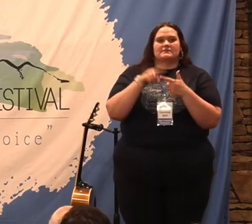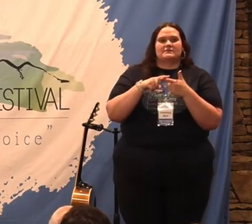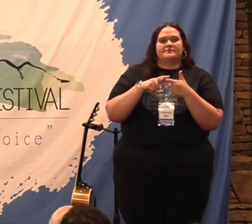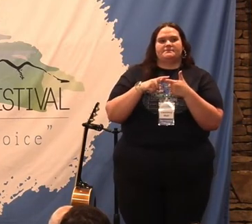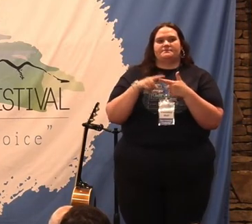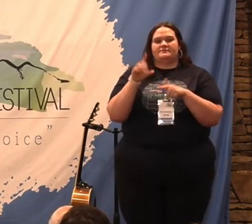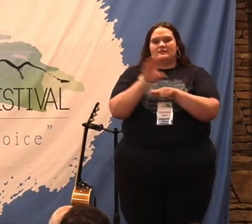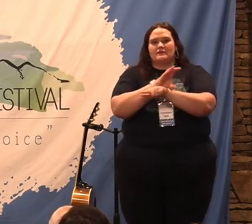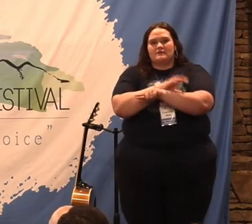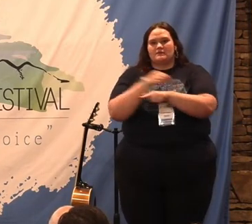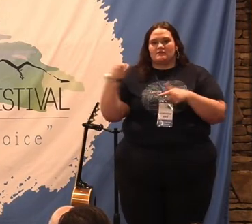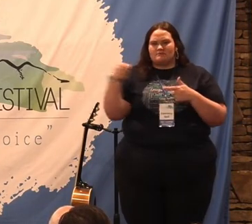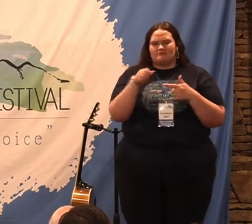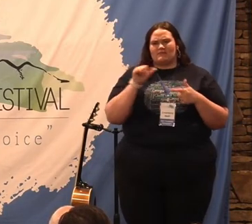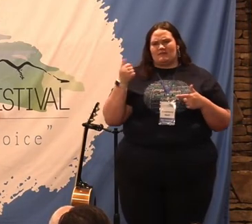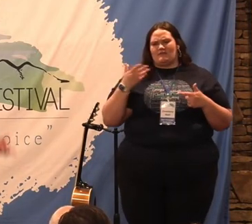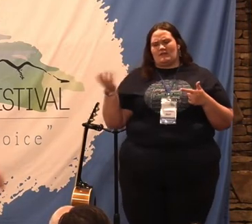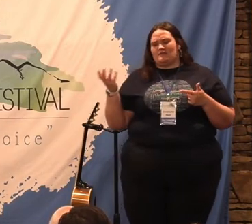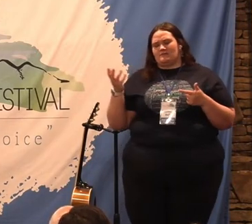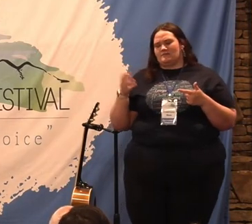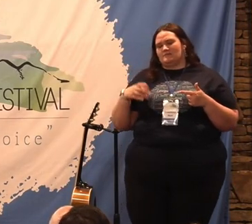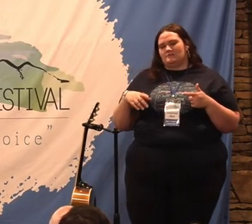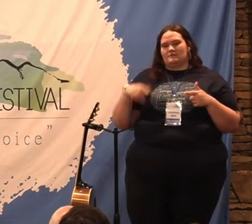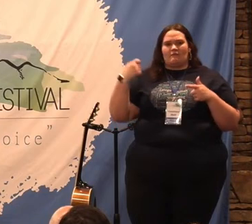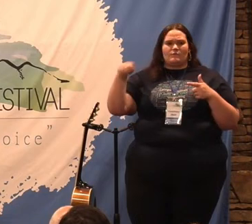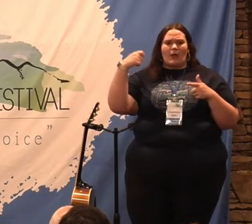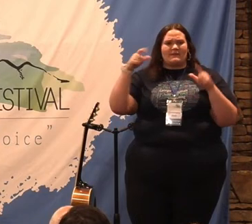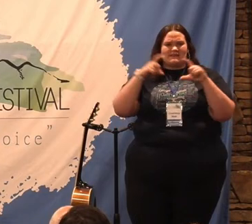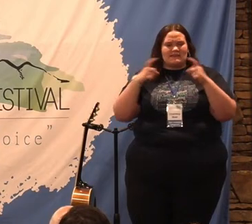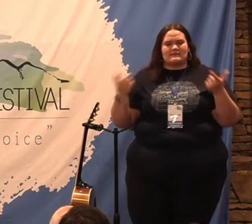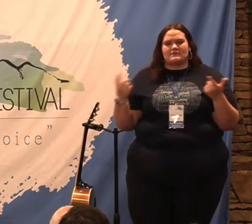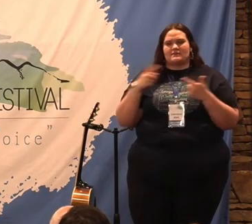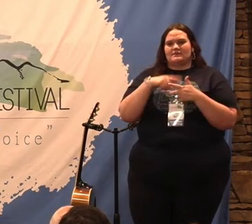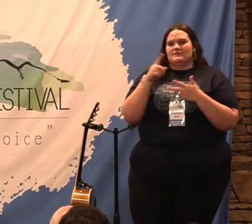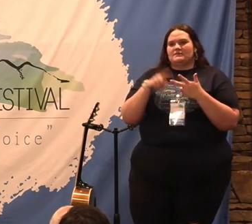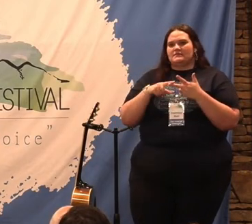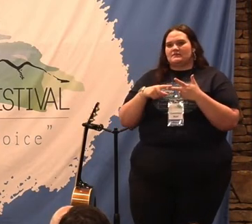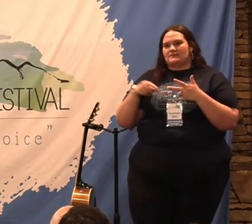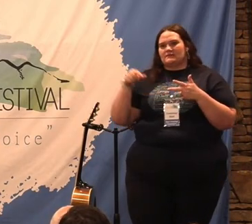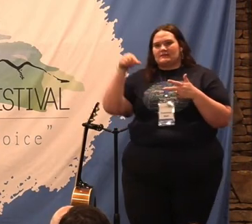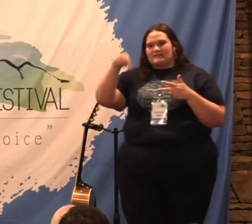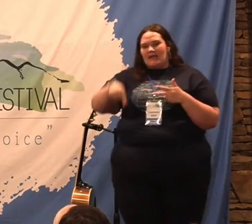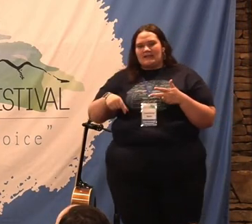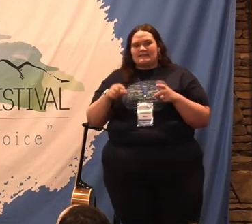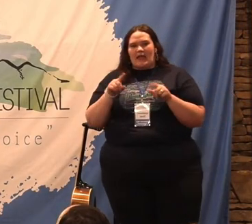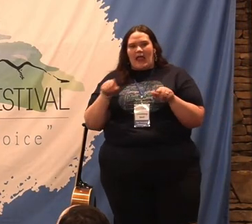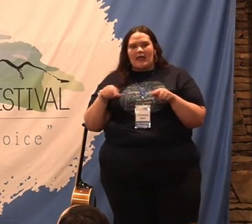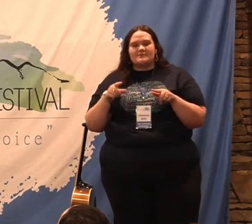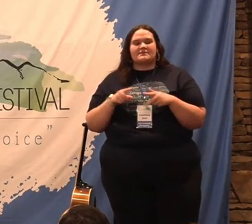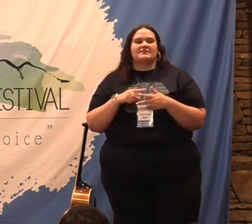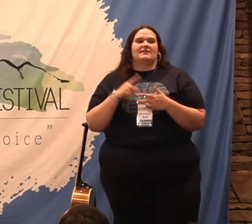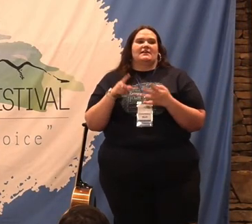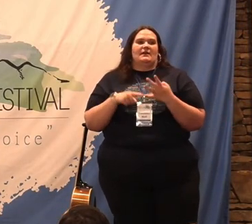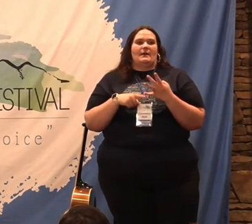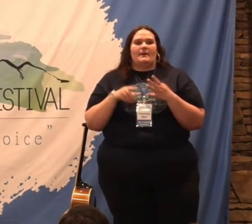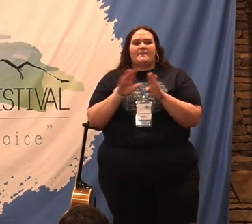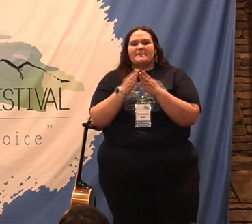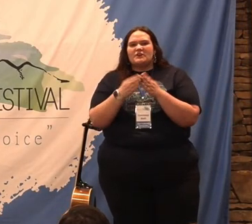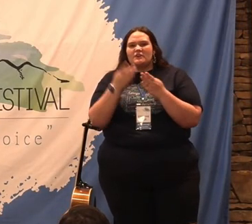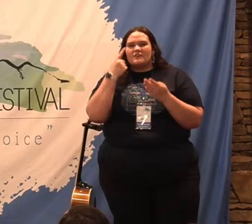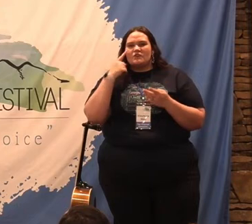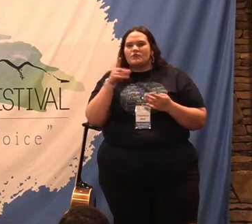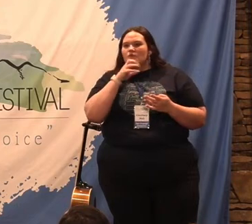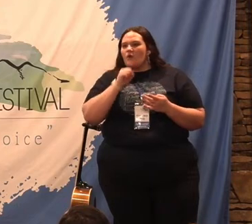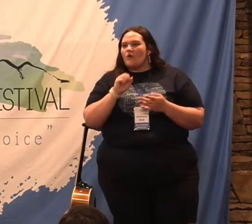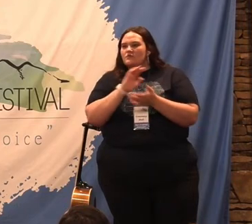drives, all those other little whatever floppy disks, cassette tapes, books for old school people